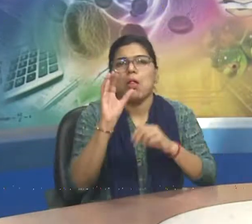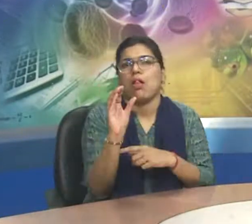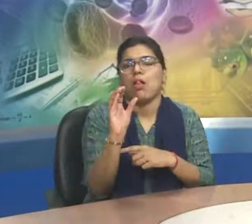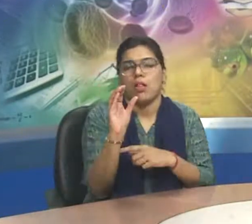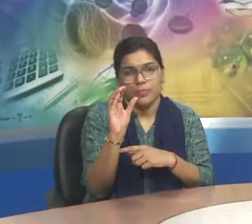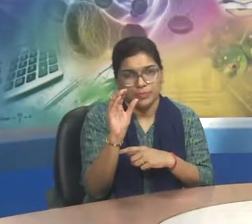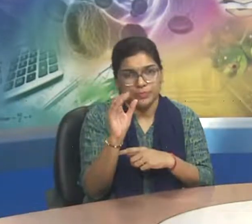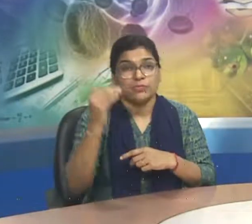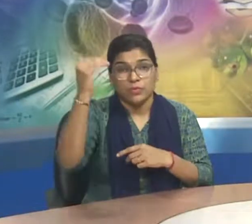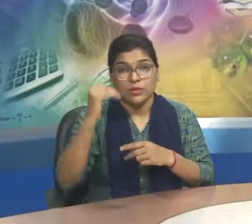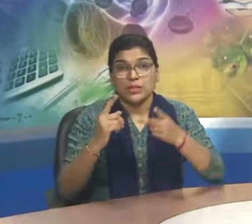not like